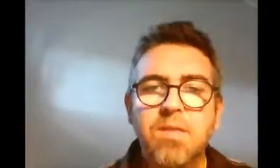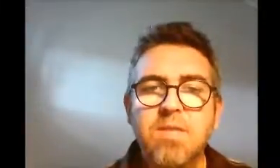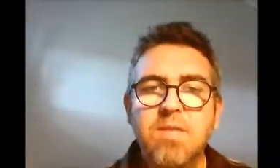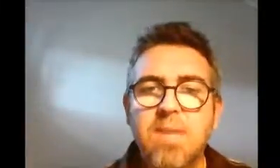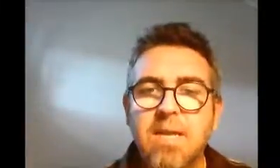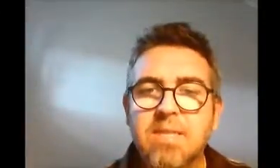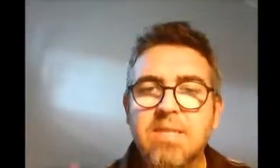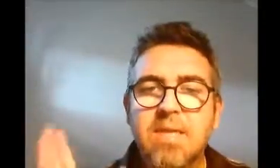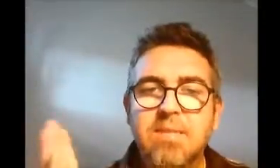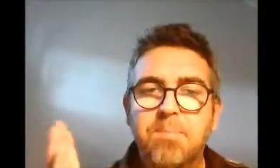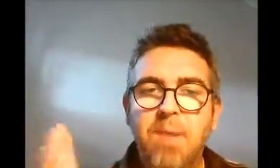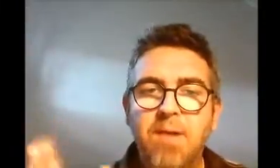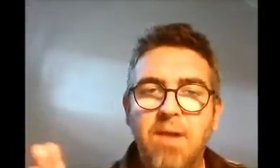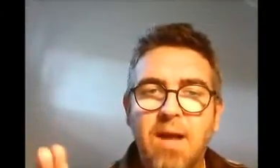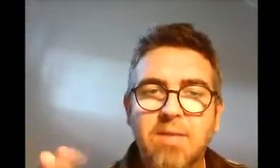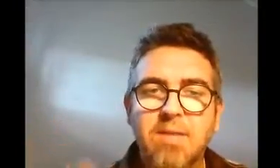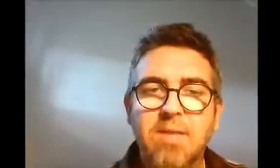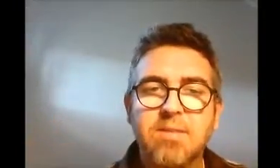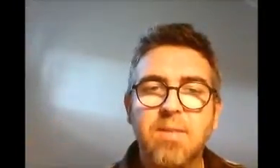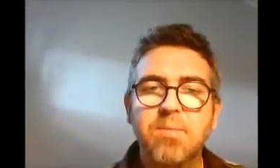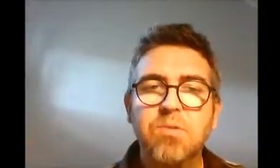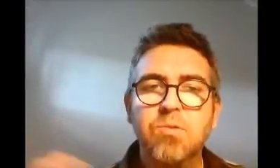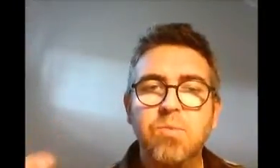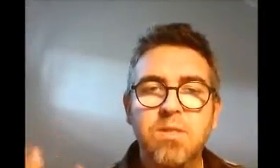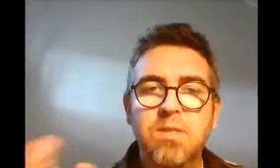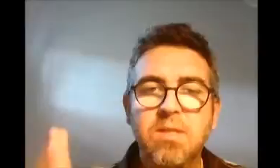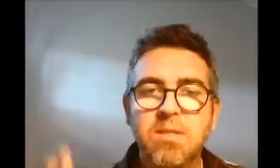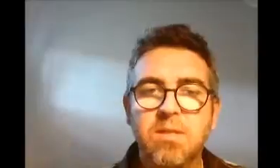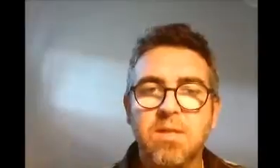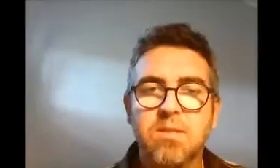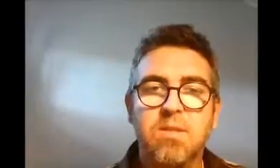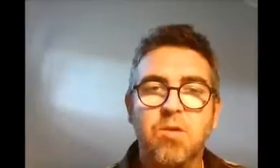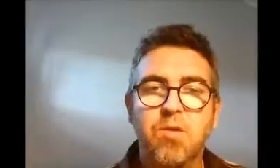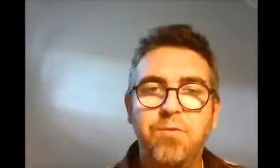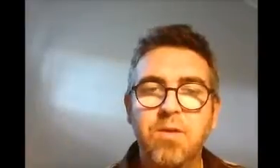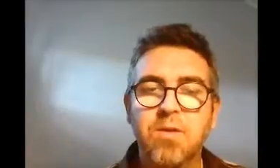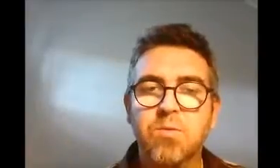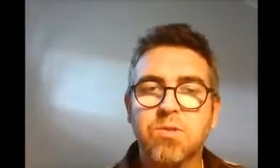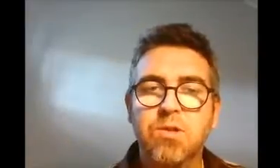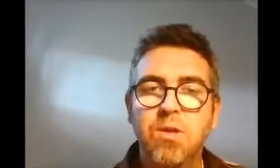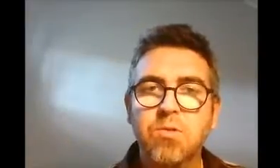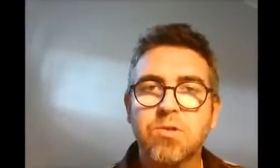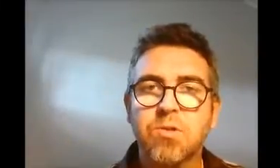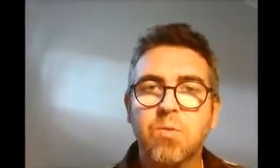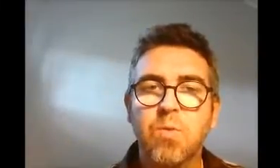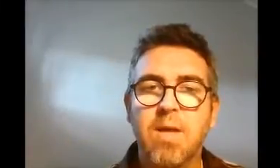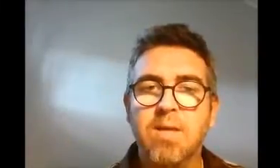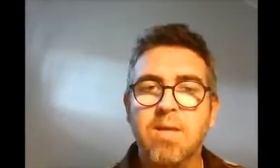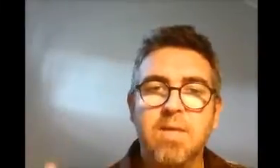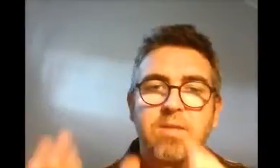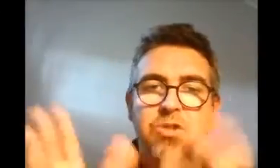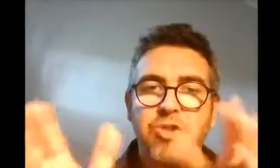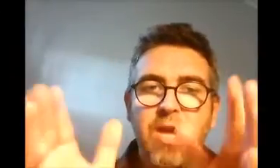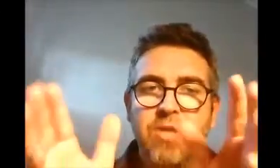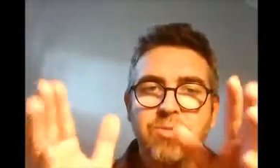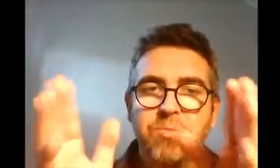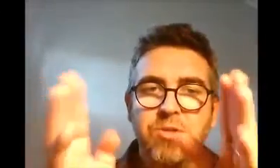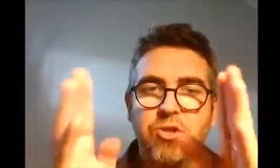This means that the parallax has something to do with the distance. Your finger was closer when the change in position